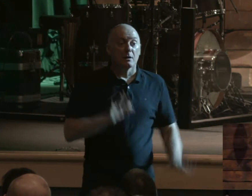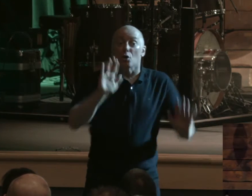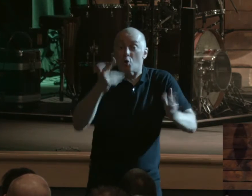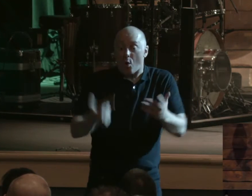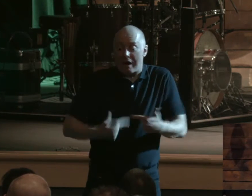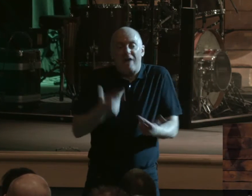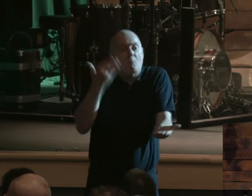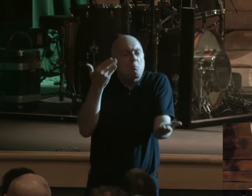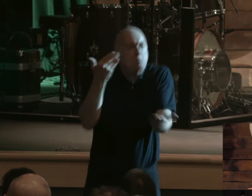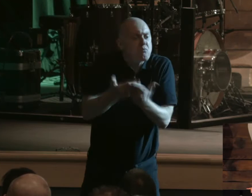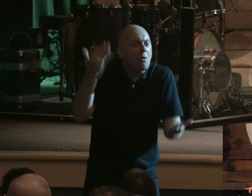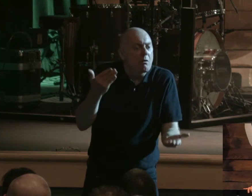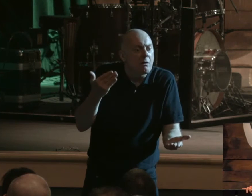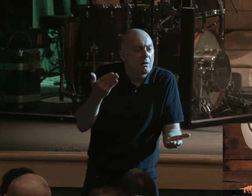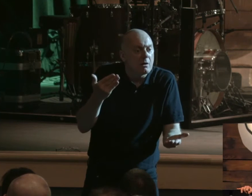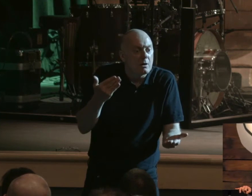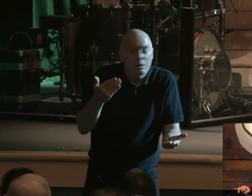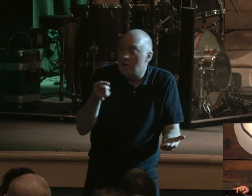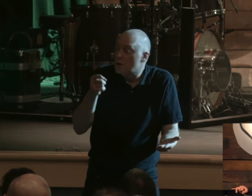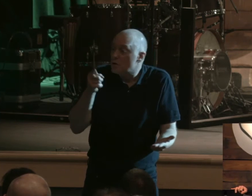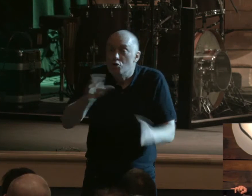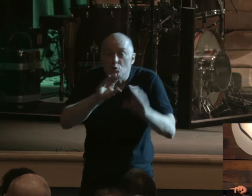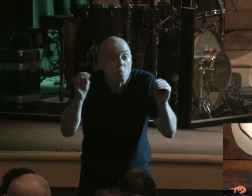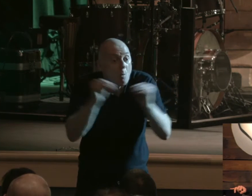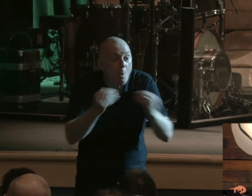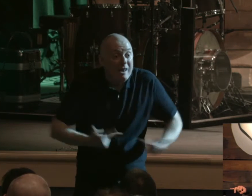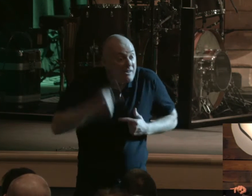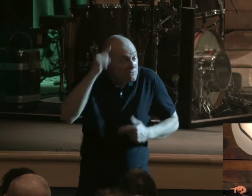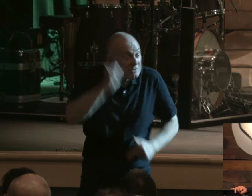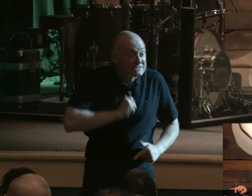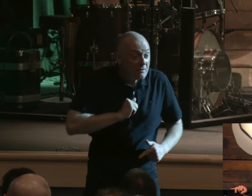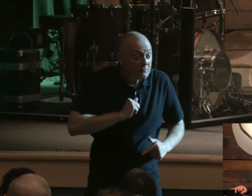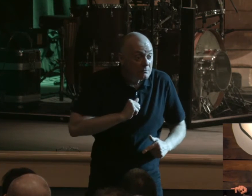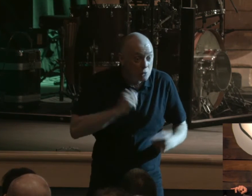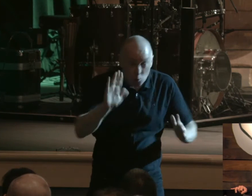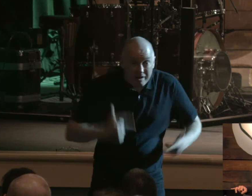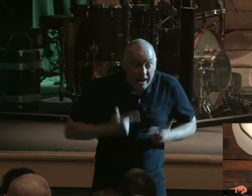Does my life prove that we no longer live for ourselves?